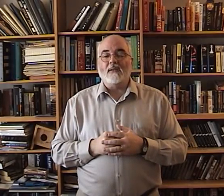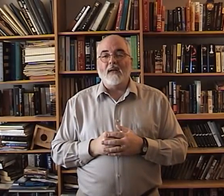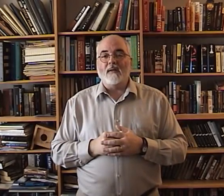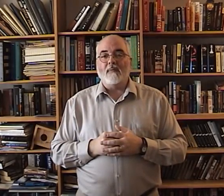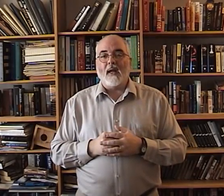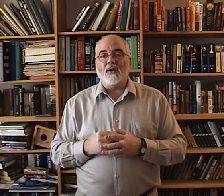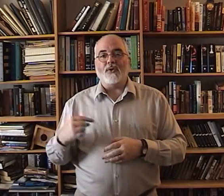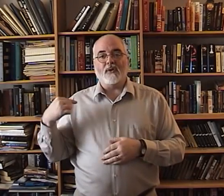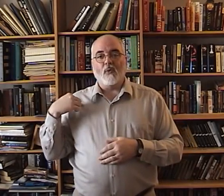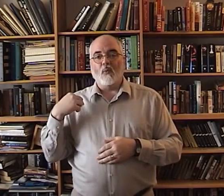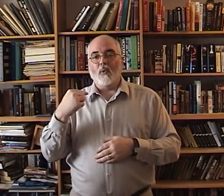and temptation. We